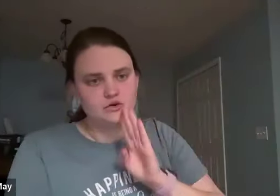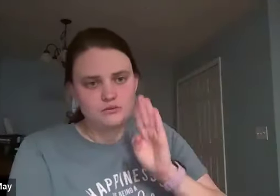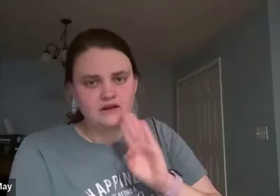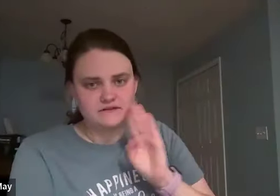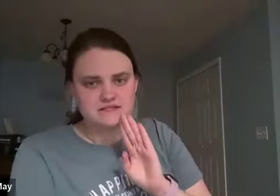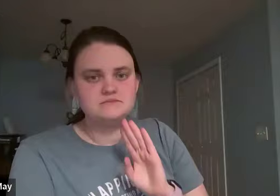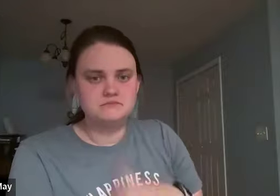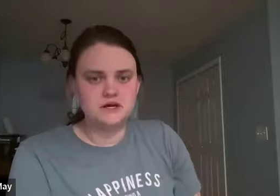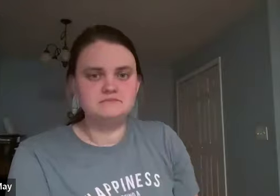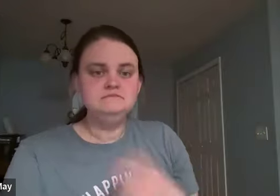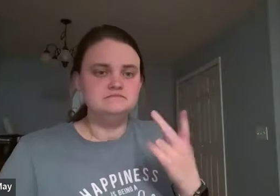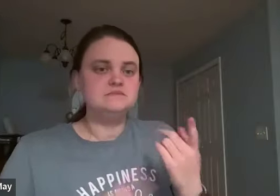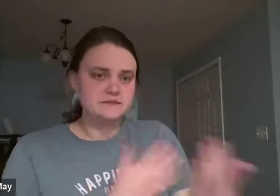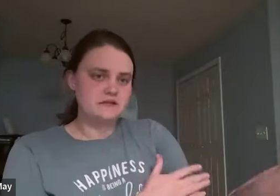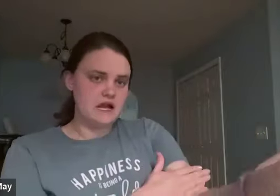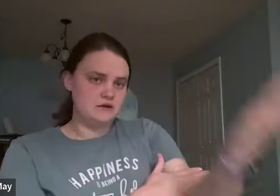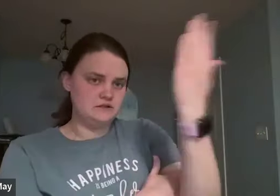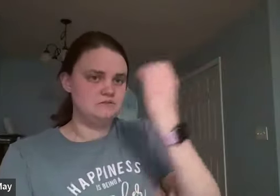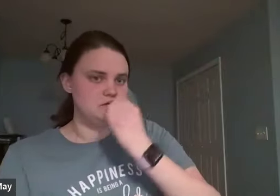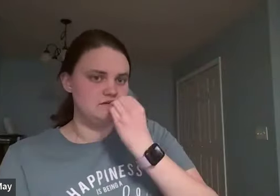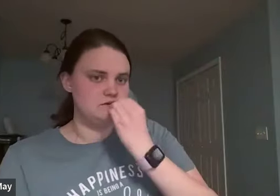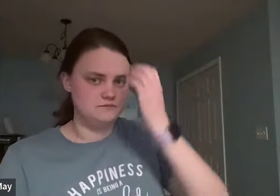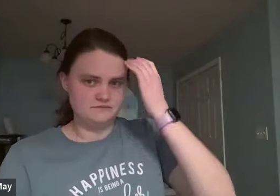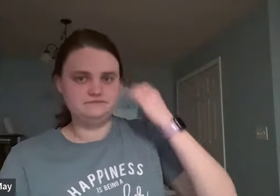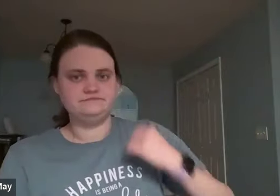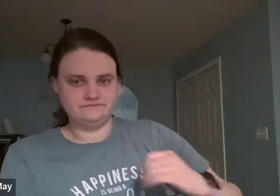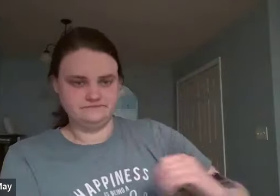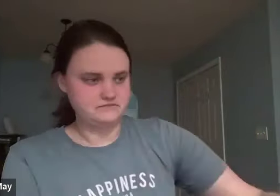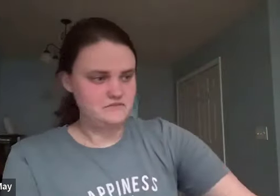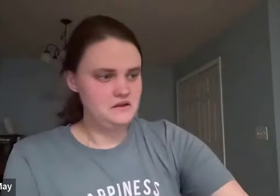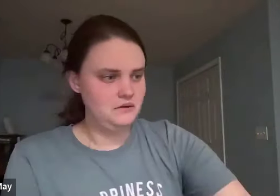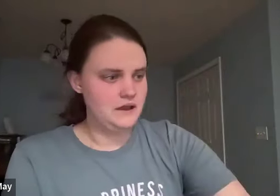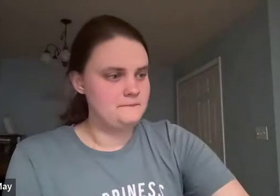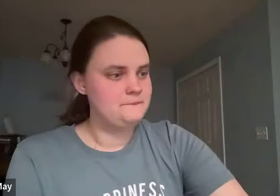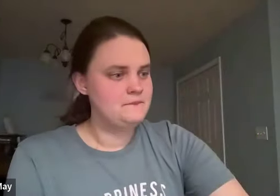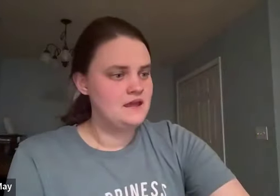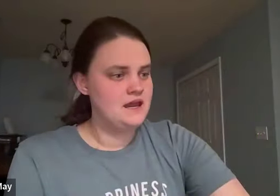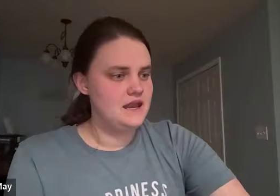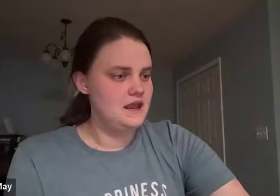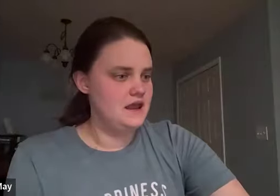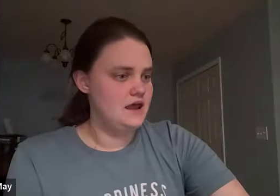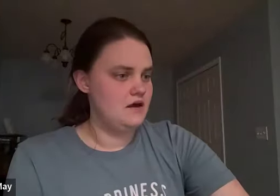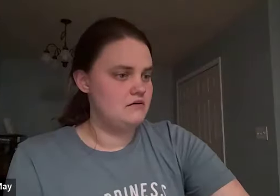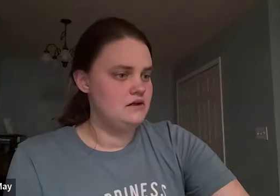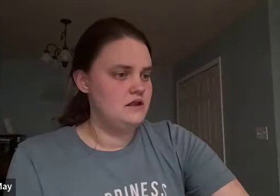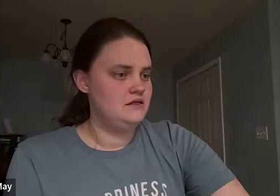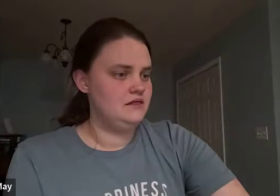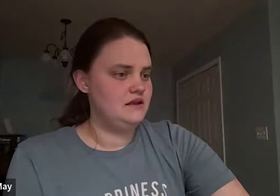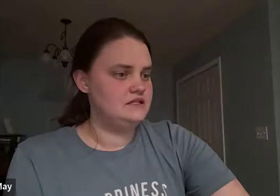go breakfast, but typically I would do morning food. Okay, now let's